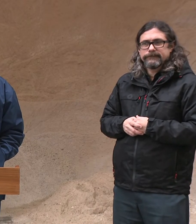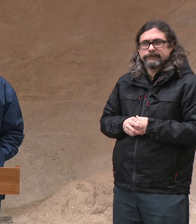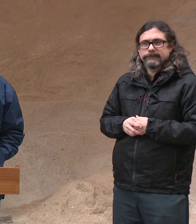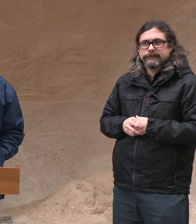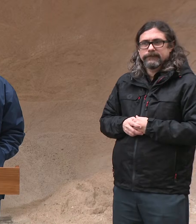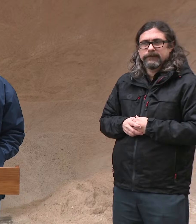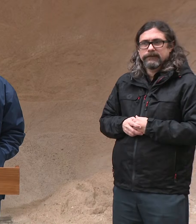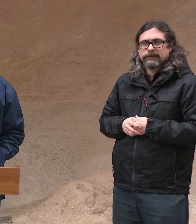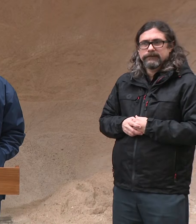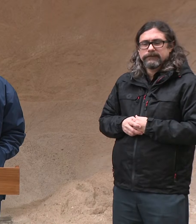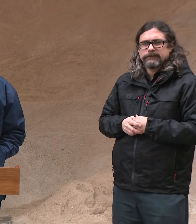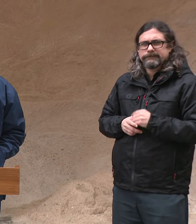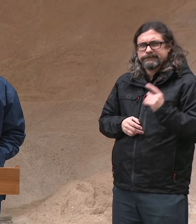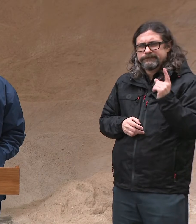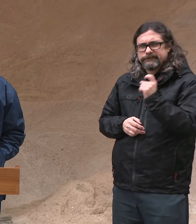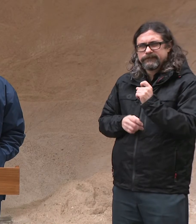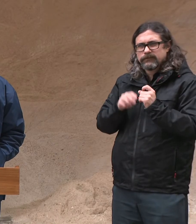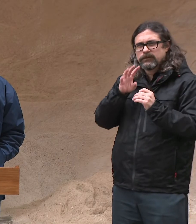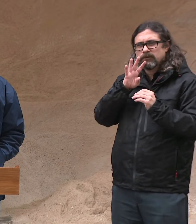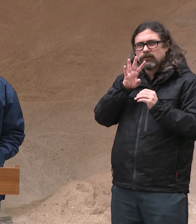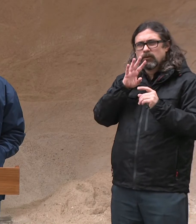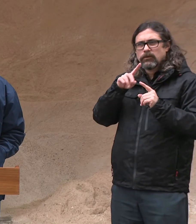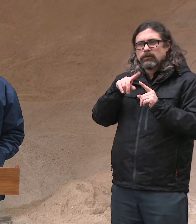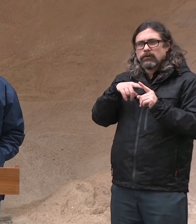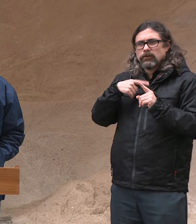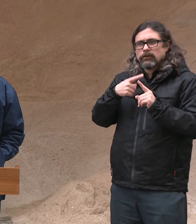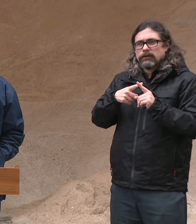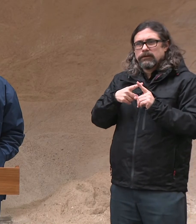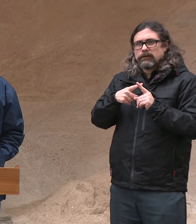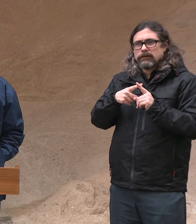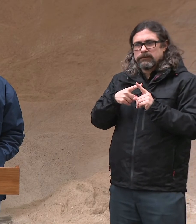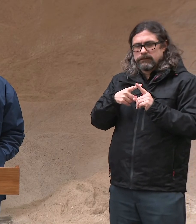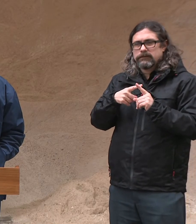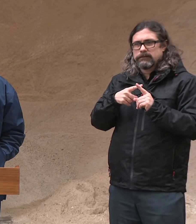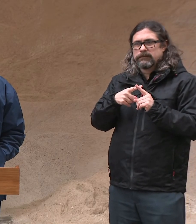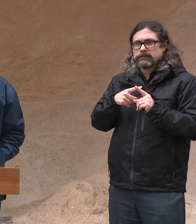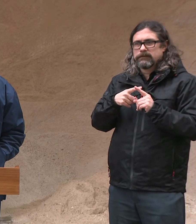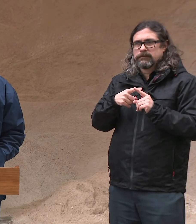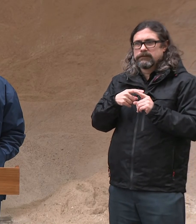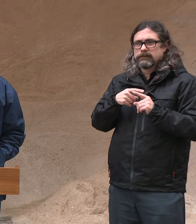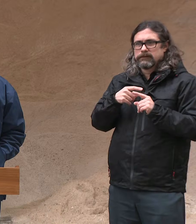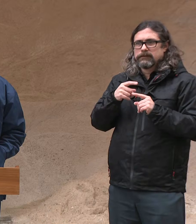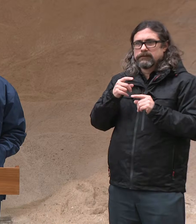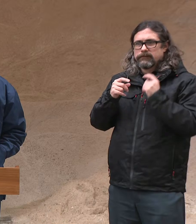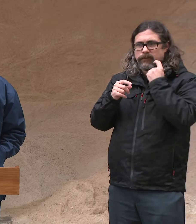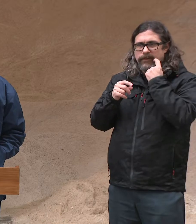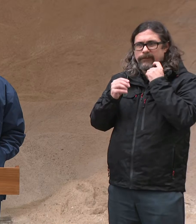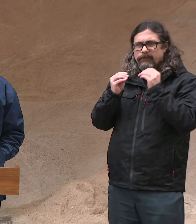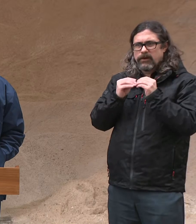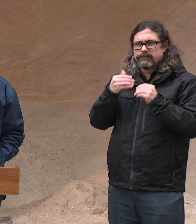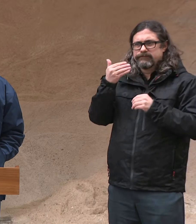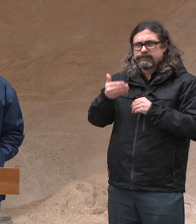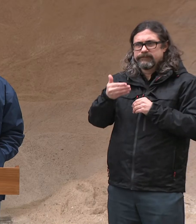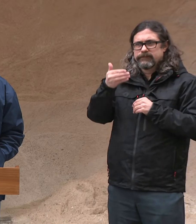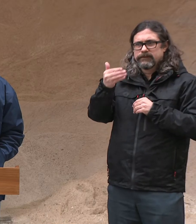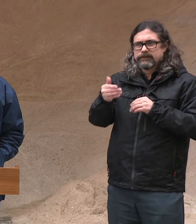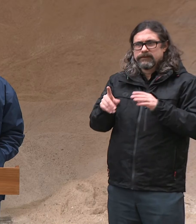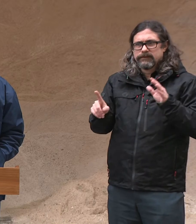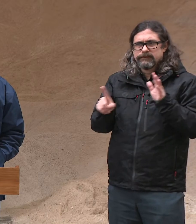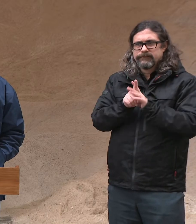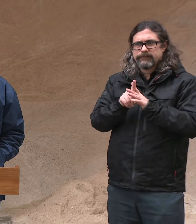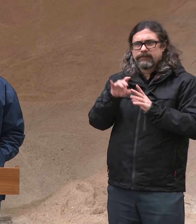Will these ice rates happen in New York City, and will the NYPD be cooperating with ICE on